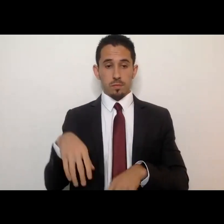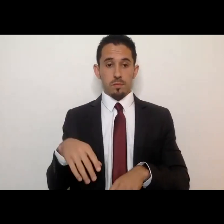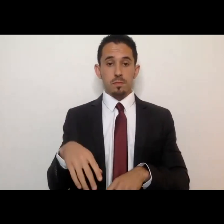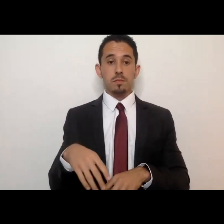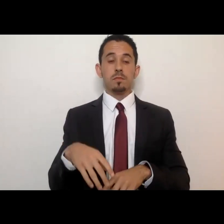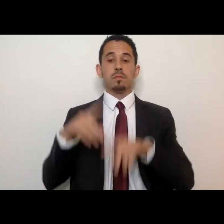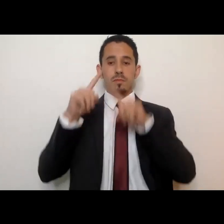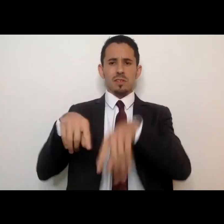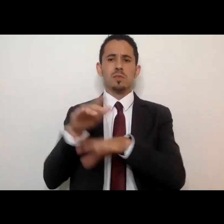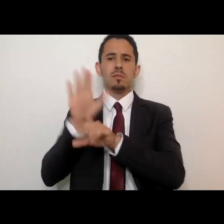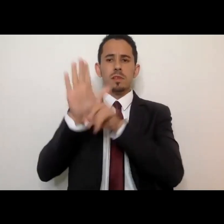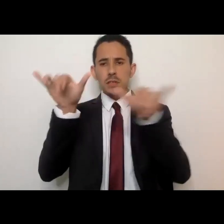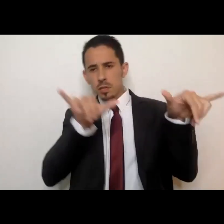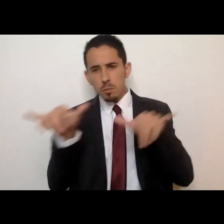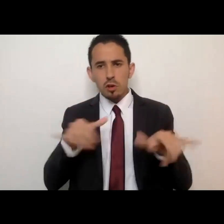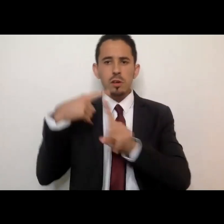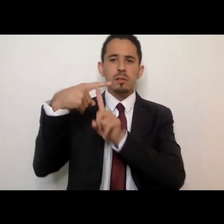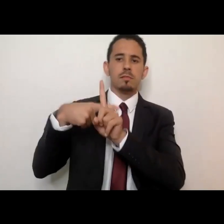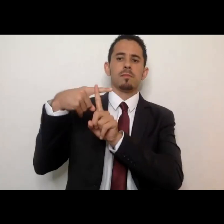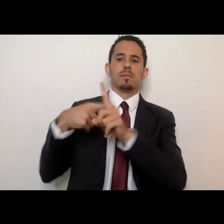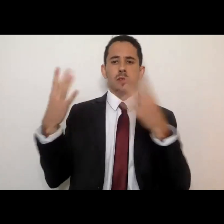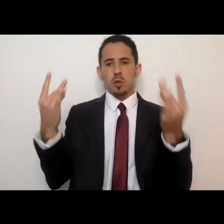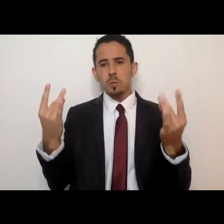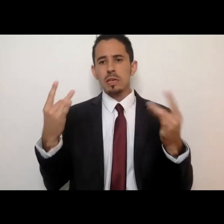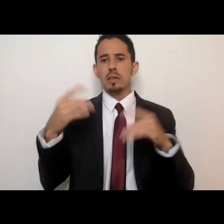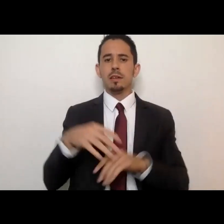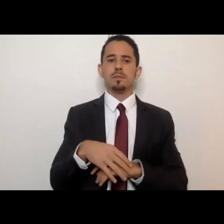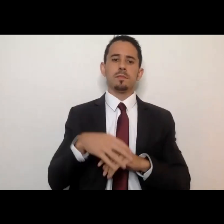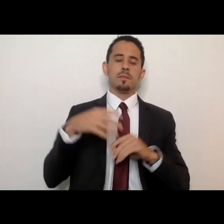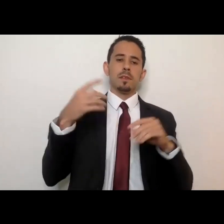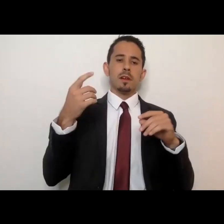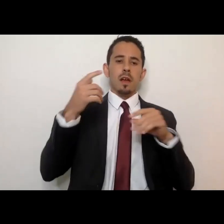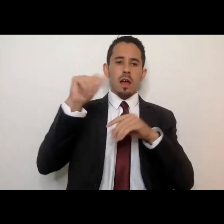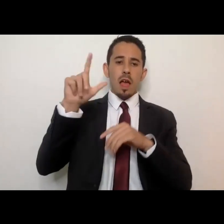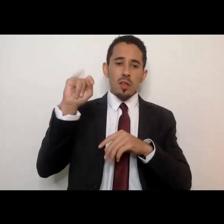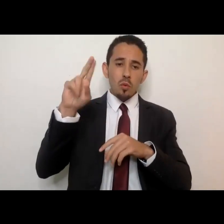ecozones. They were grouped based on their similarities in temperature,